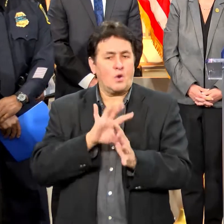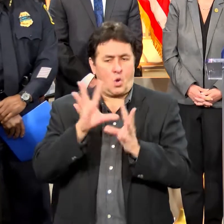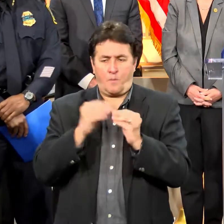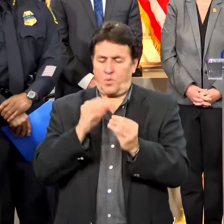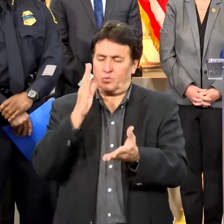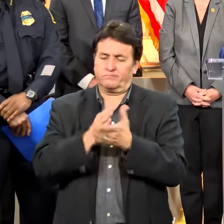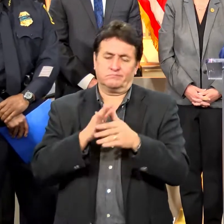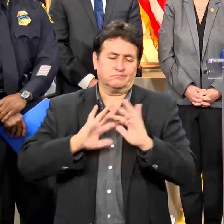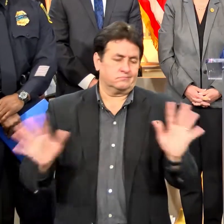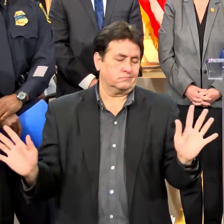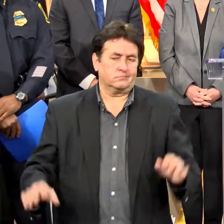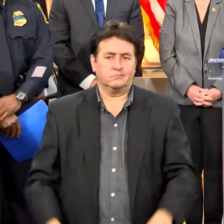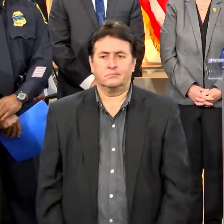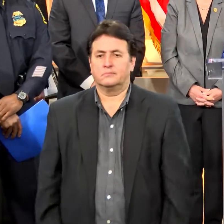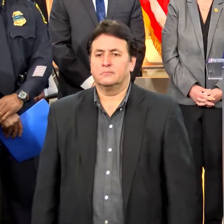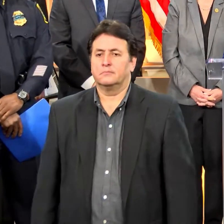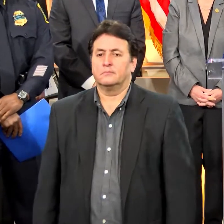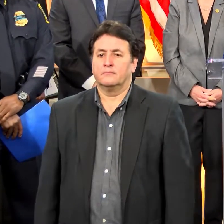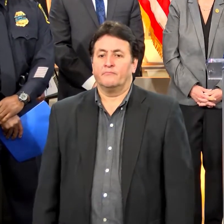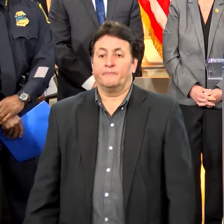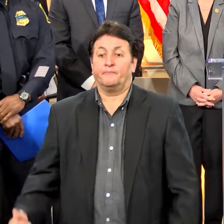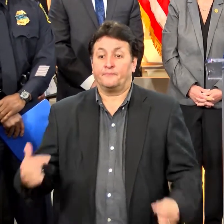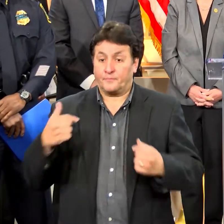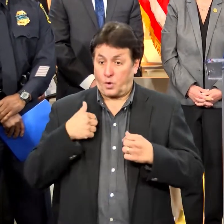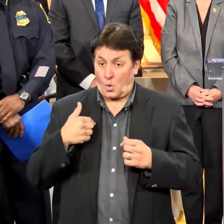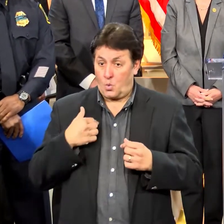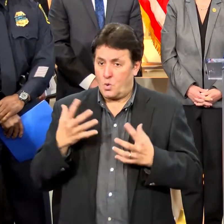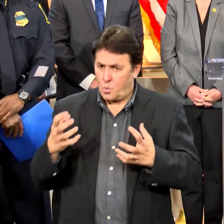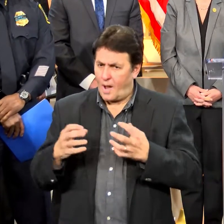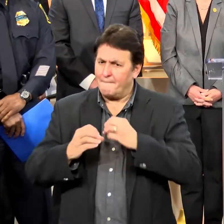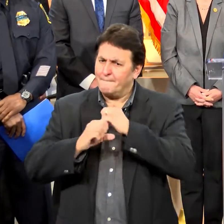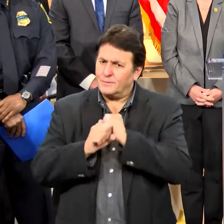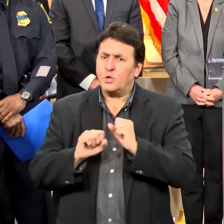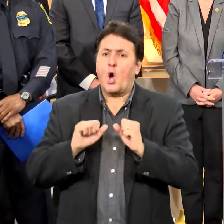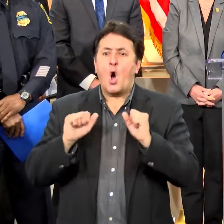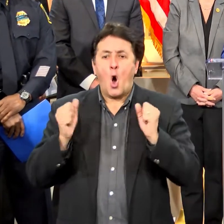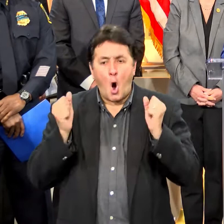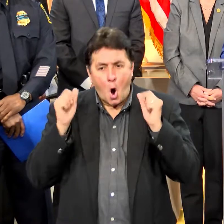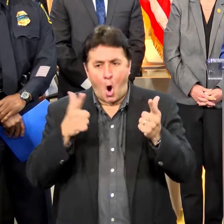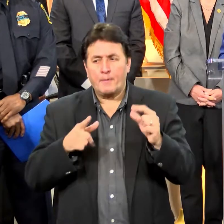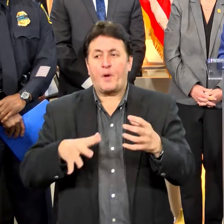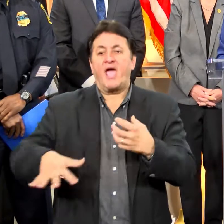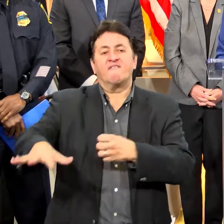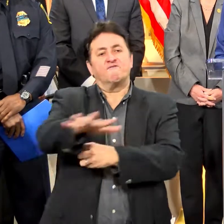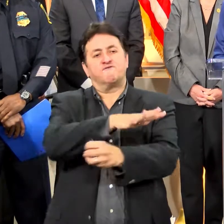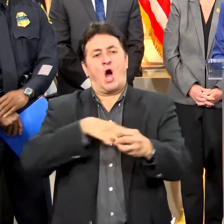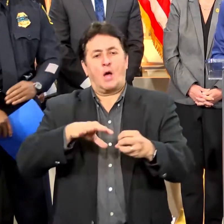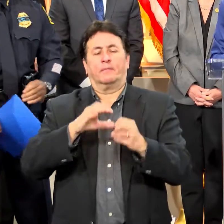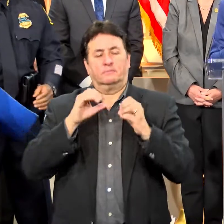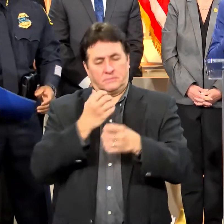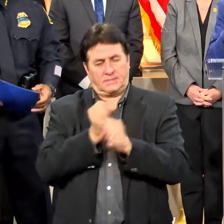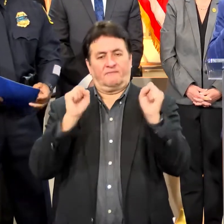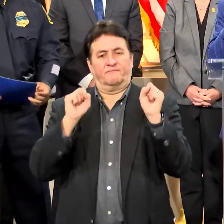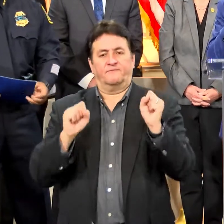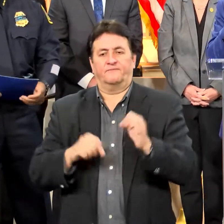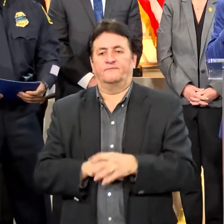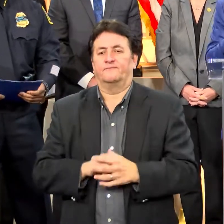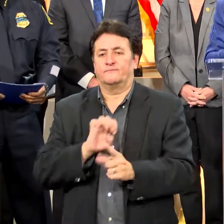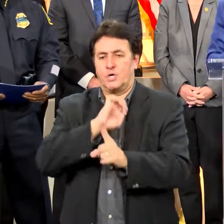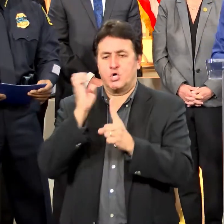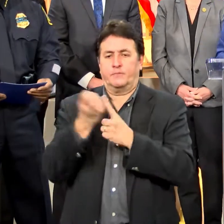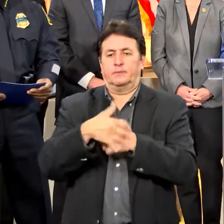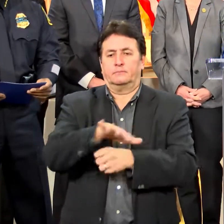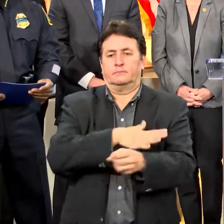must participate in creating a safe environment. With regards to the court backlog,